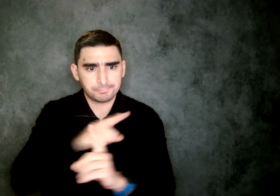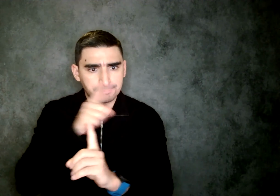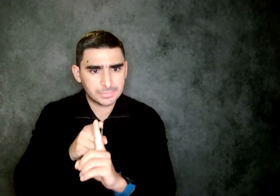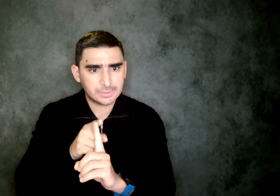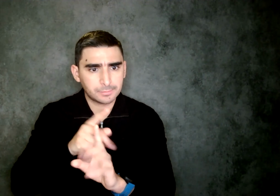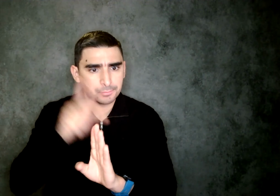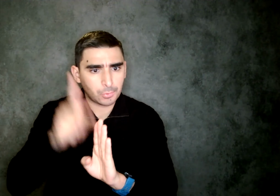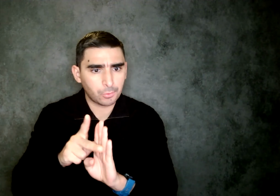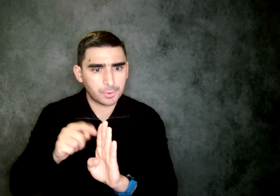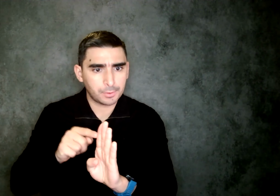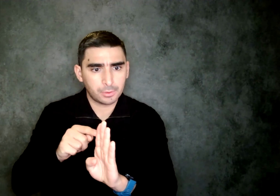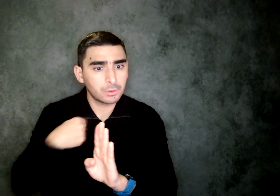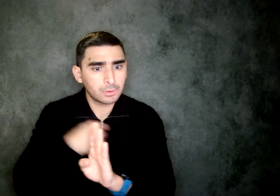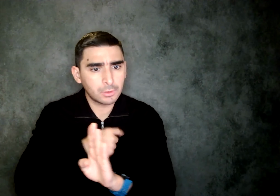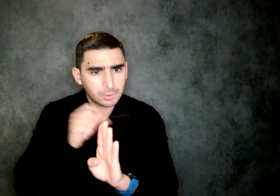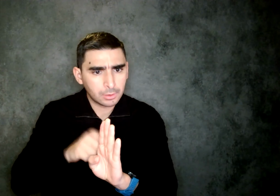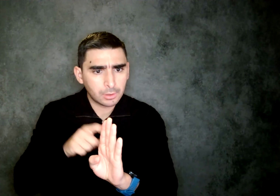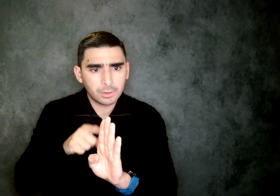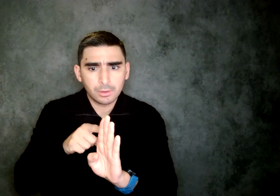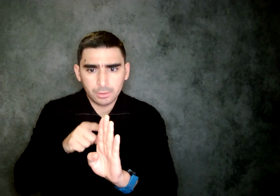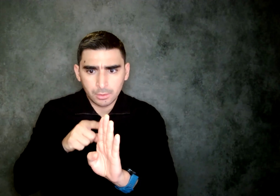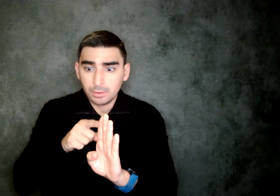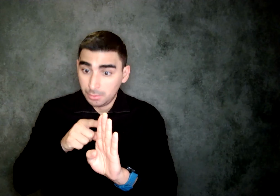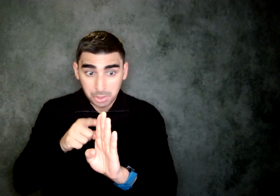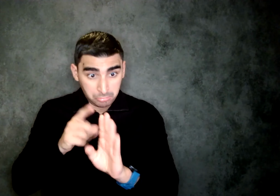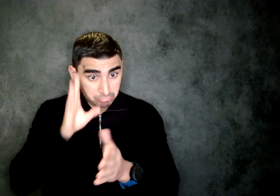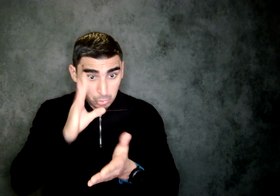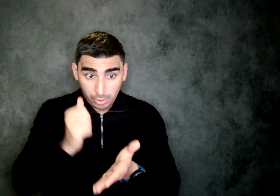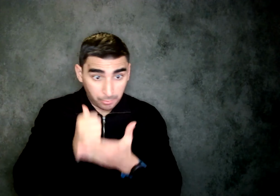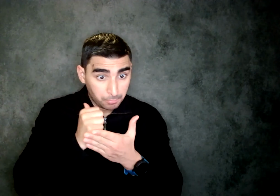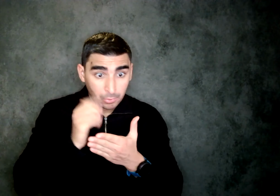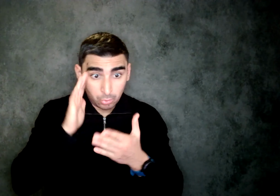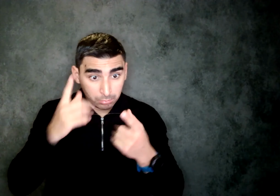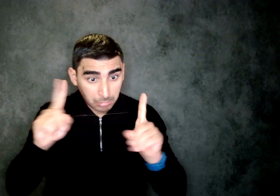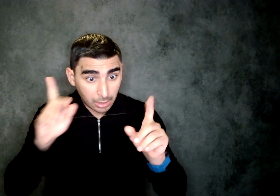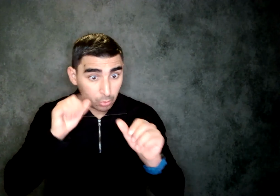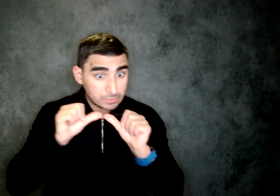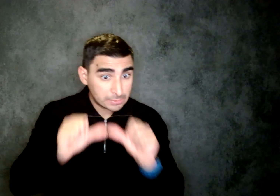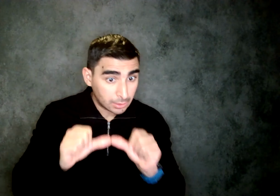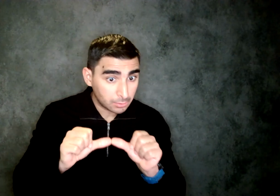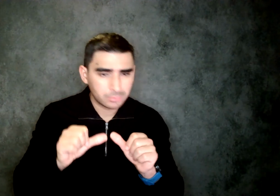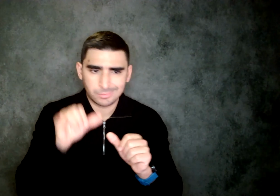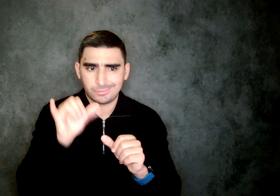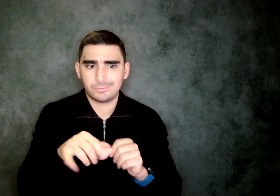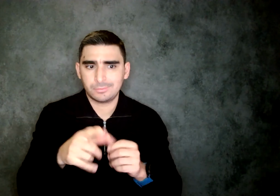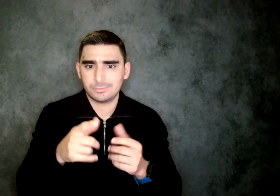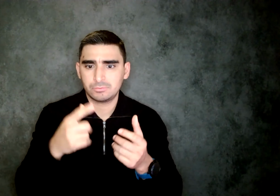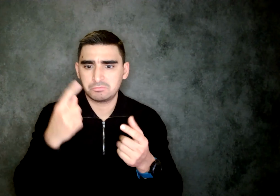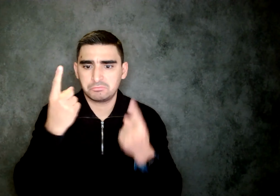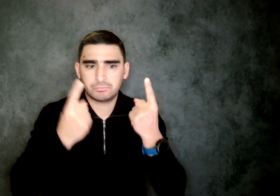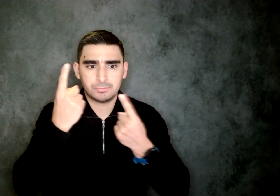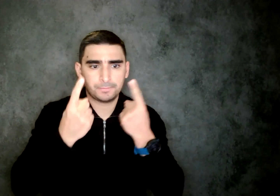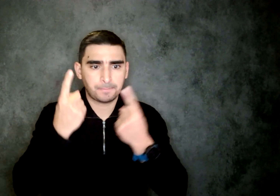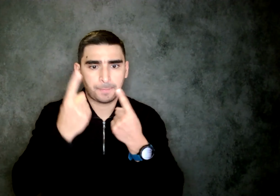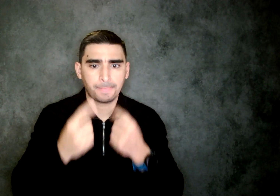something then that would be viable and workable and sustainable. So this was